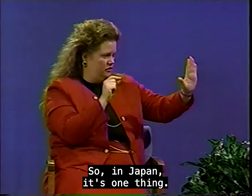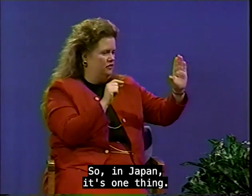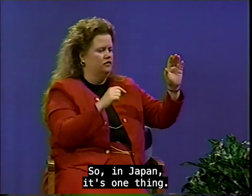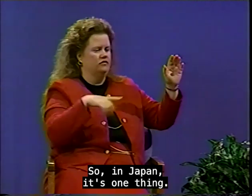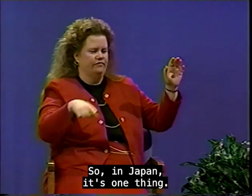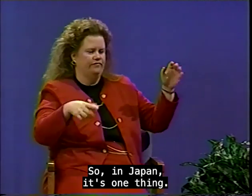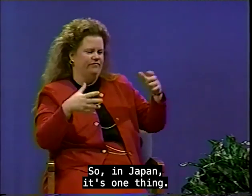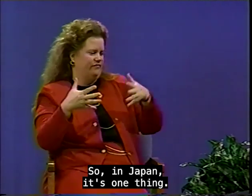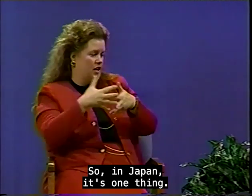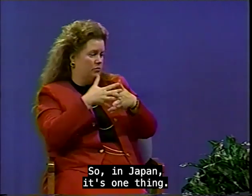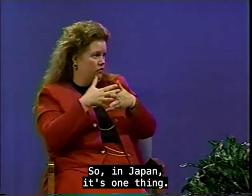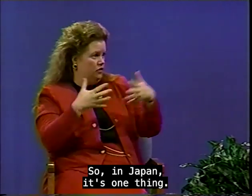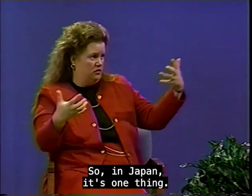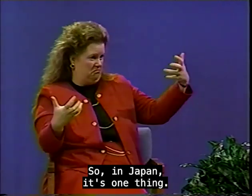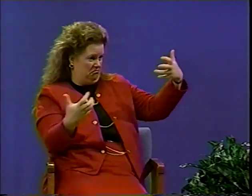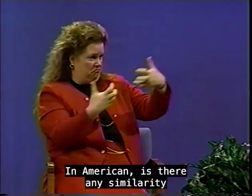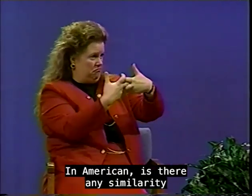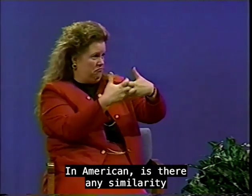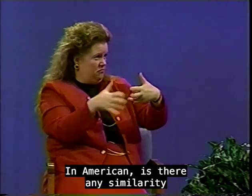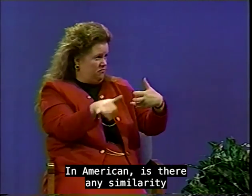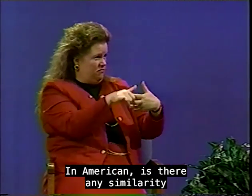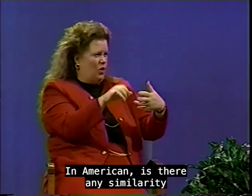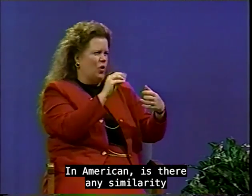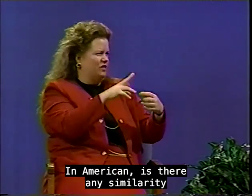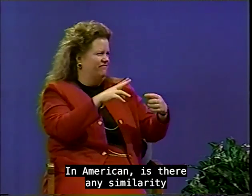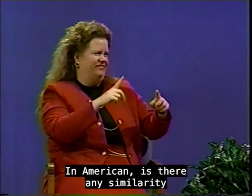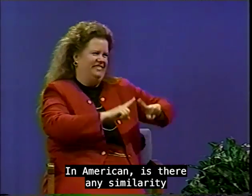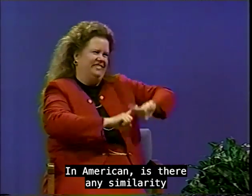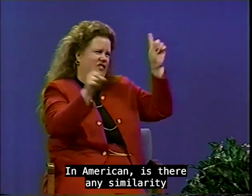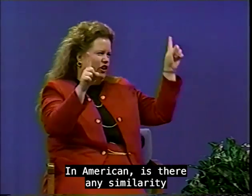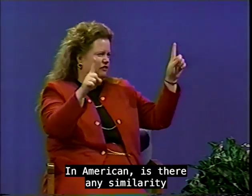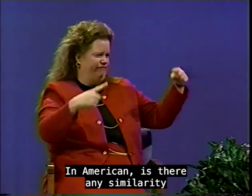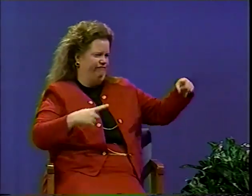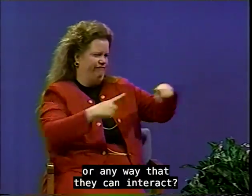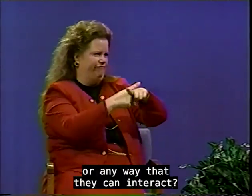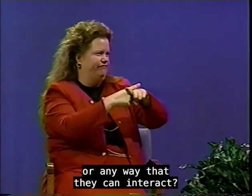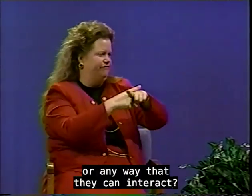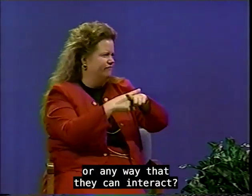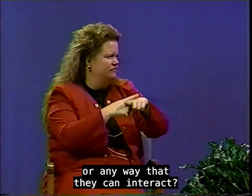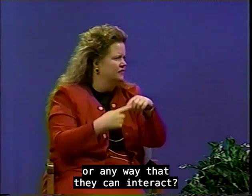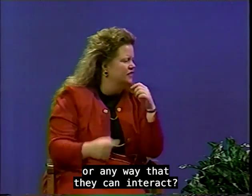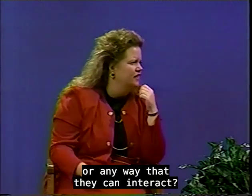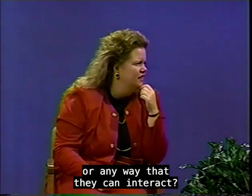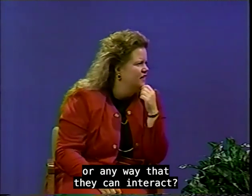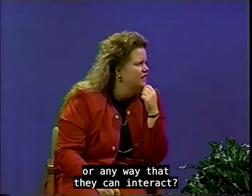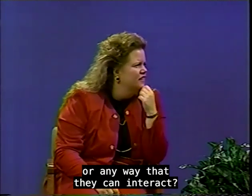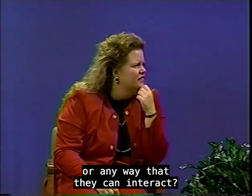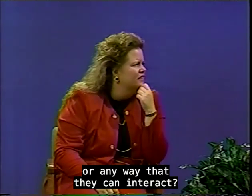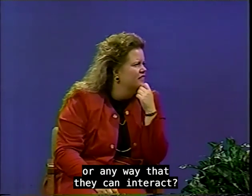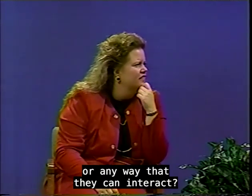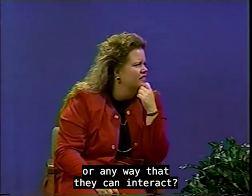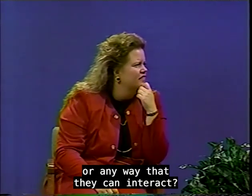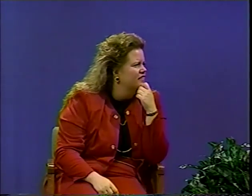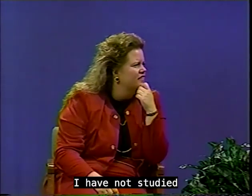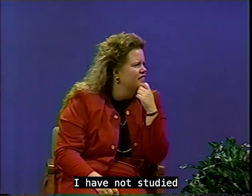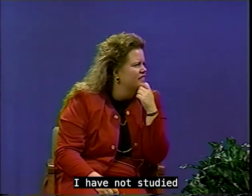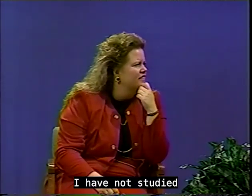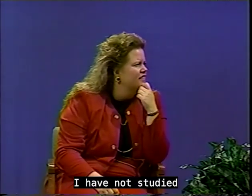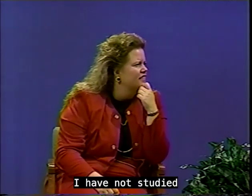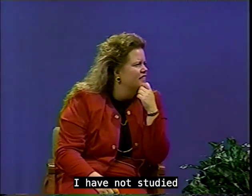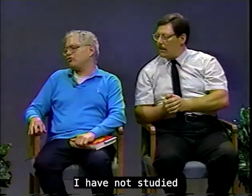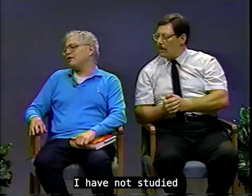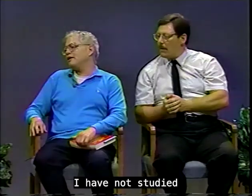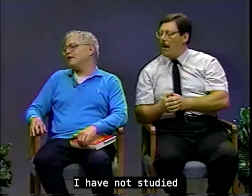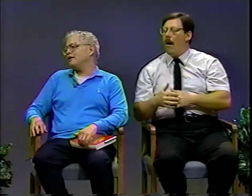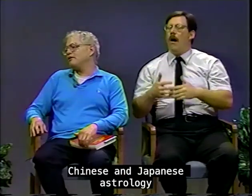So in Japan, it's one thing. In American, is there any similarity or any way that they can interact? I